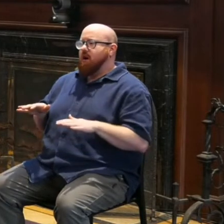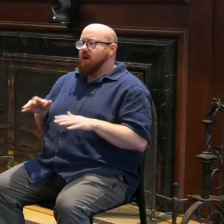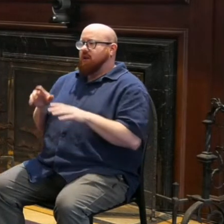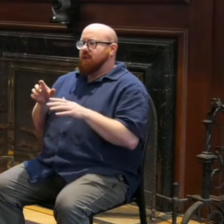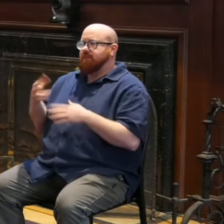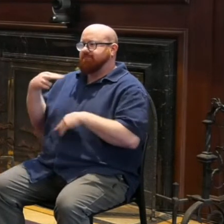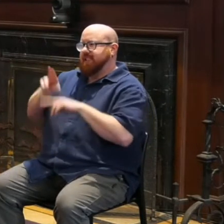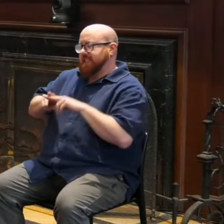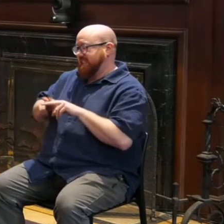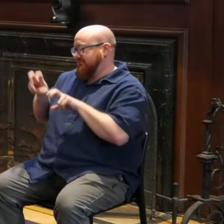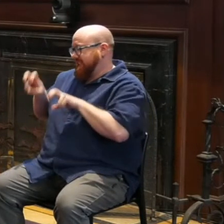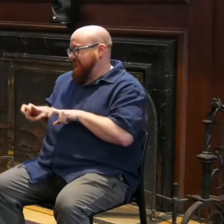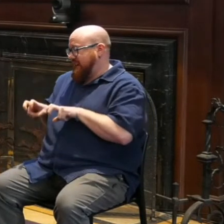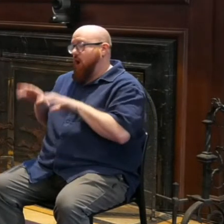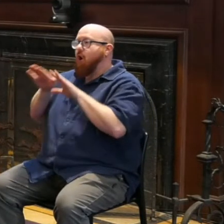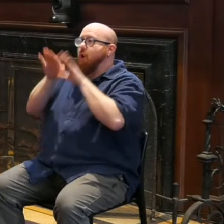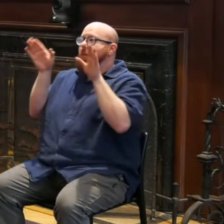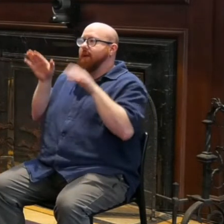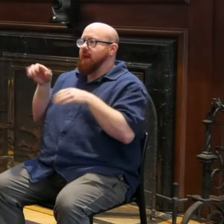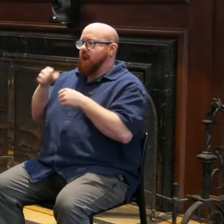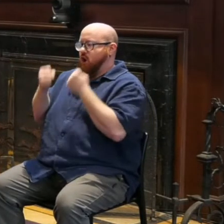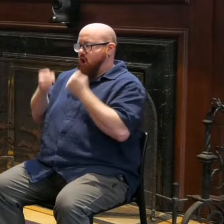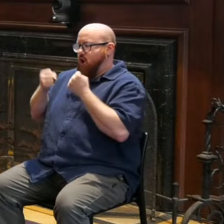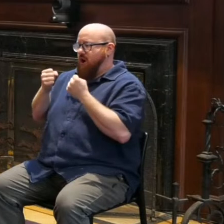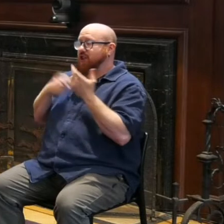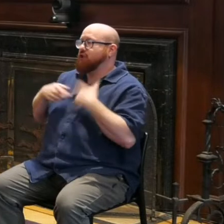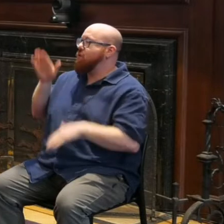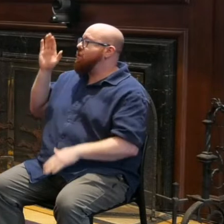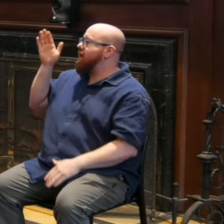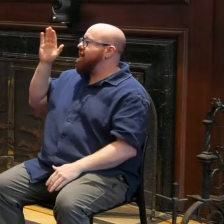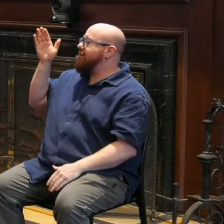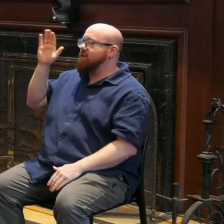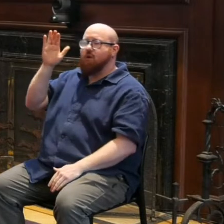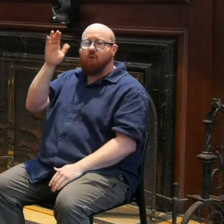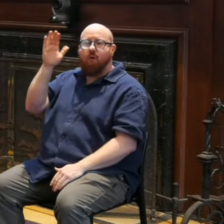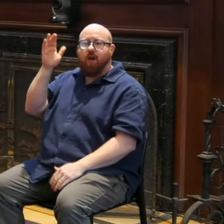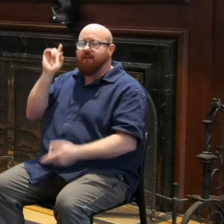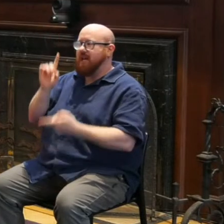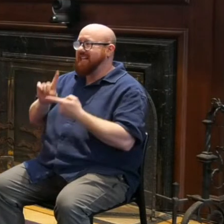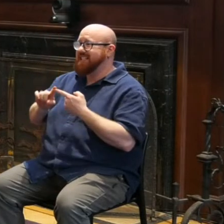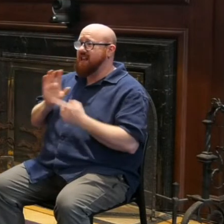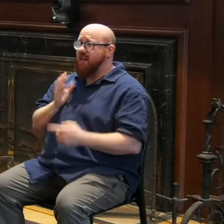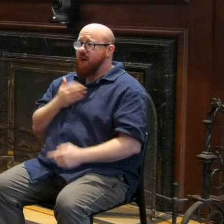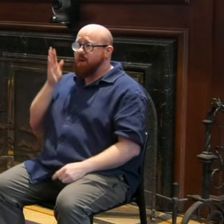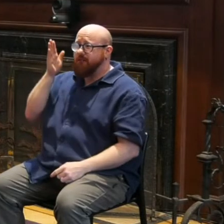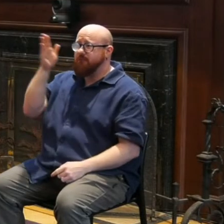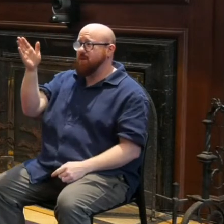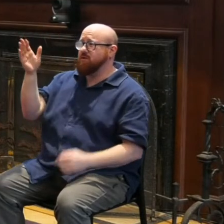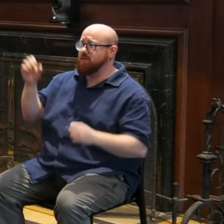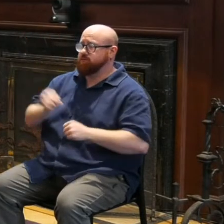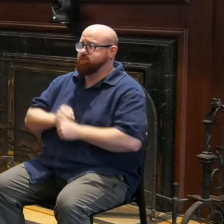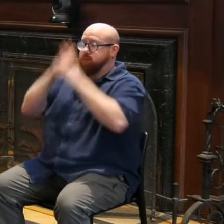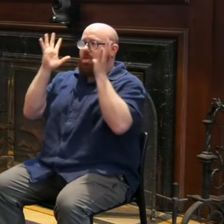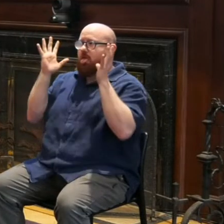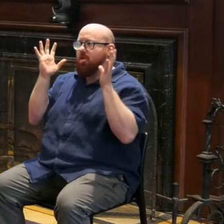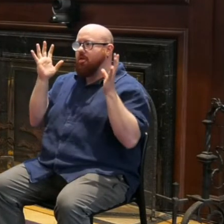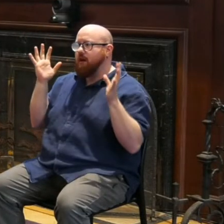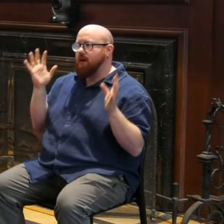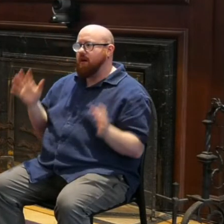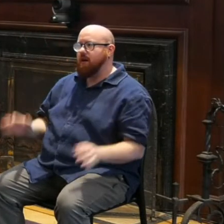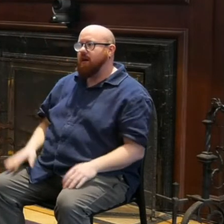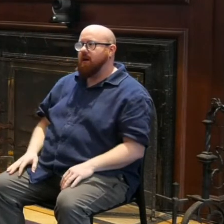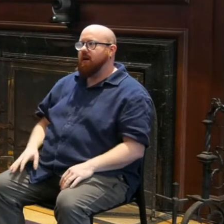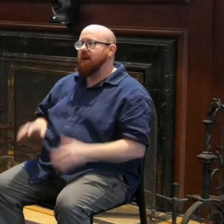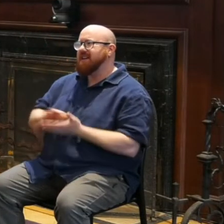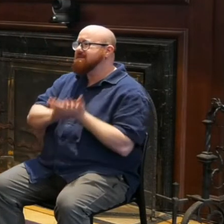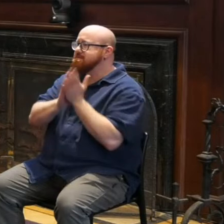the open car, waving until our future blew up, became a crimson